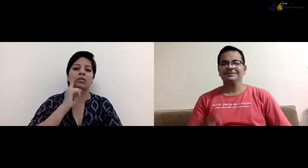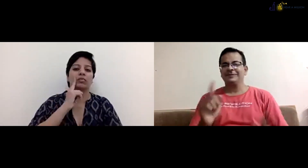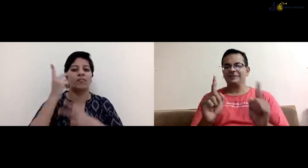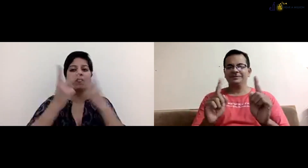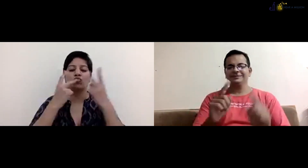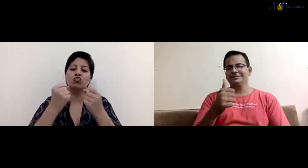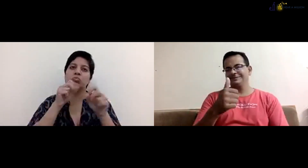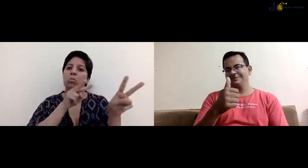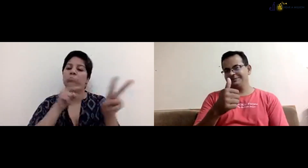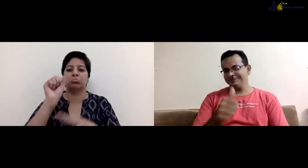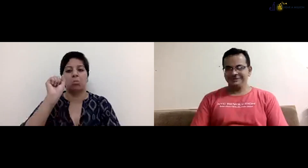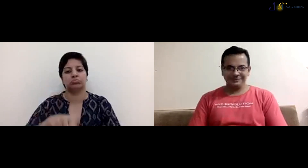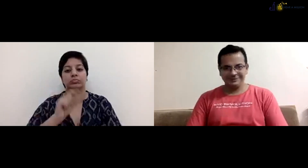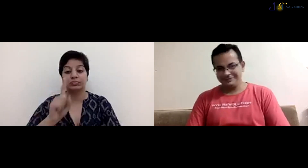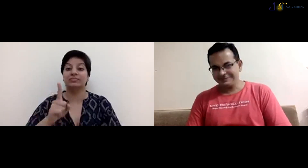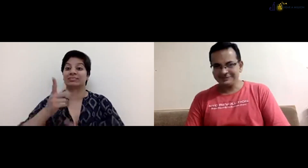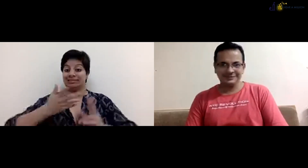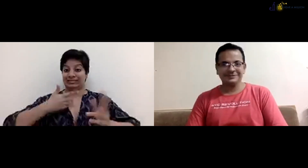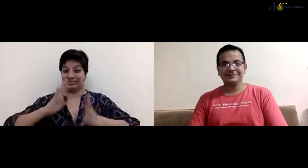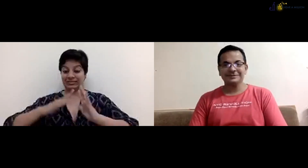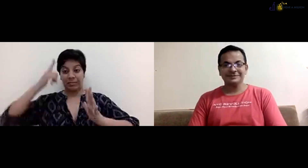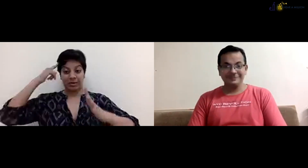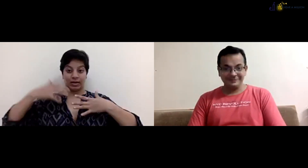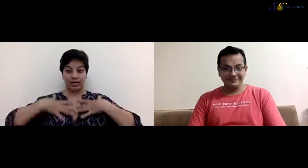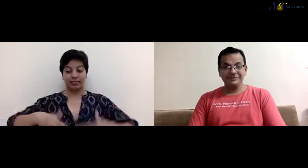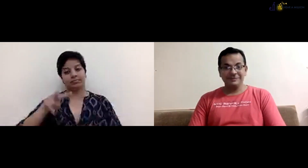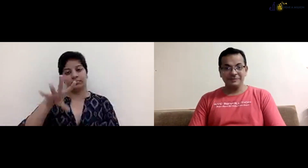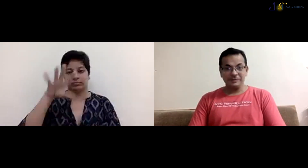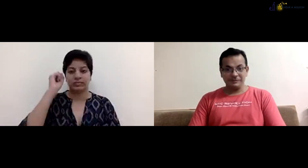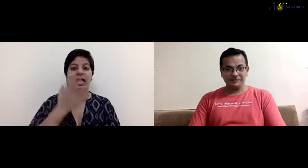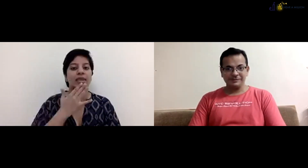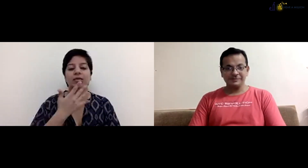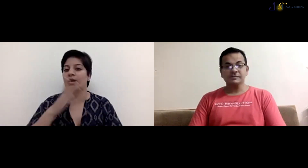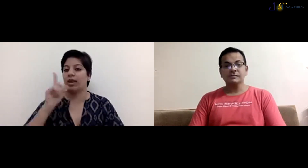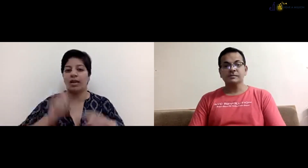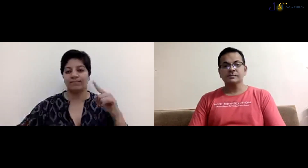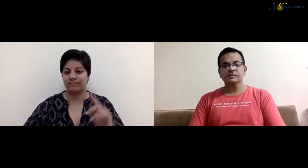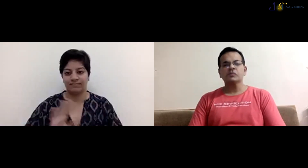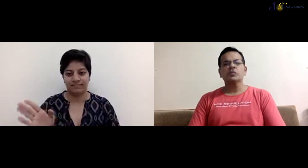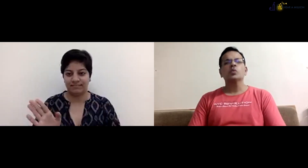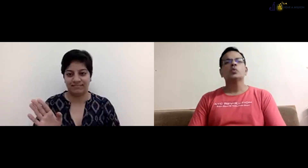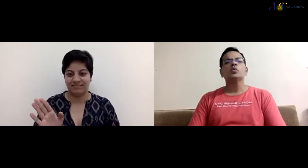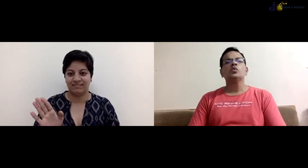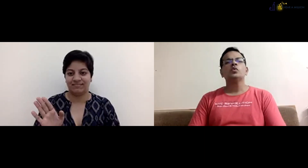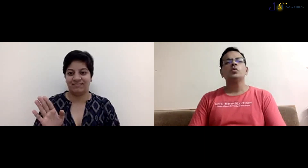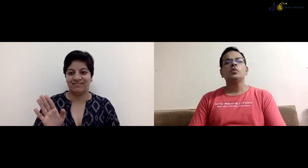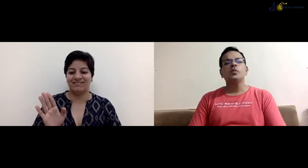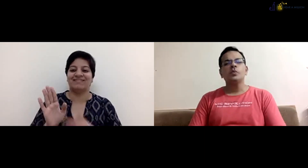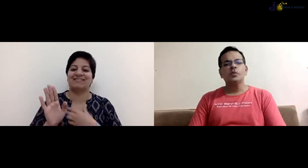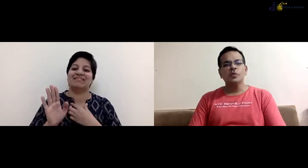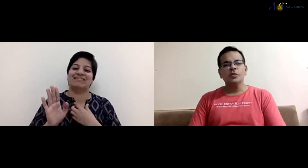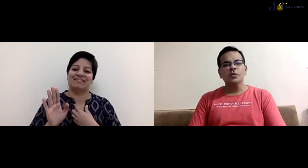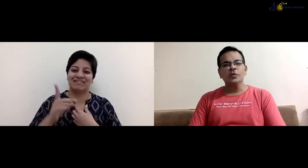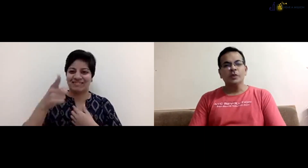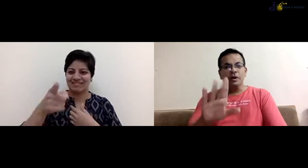black. That works for, that's the strong visual part we can easily see. So if you will wear the black